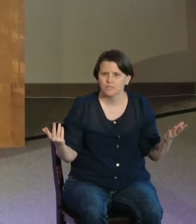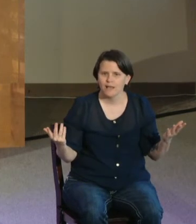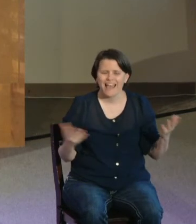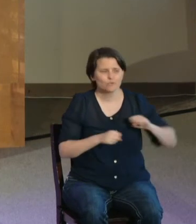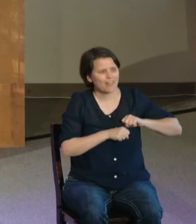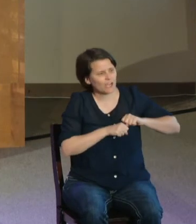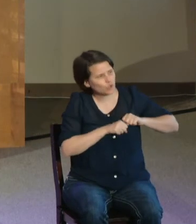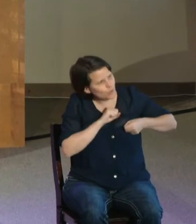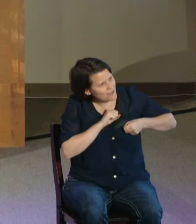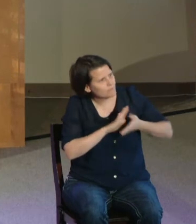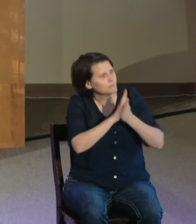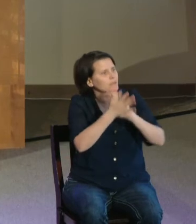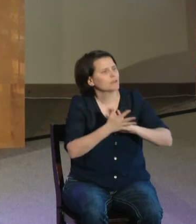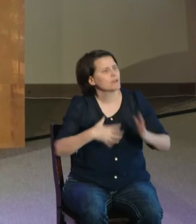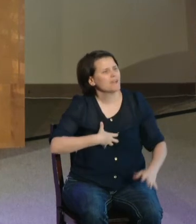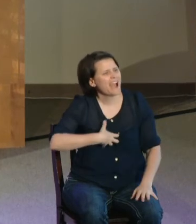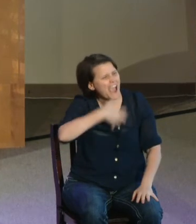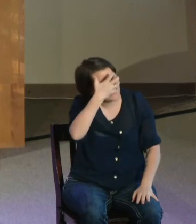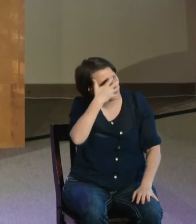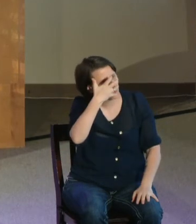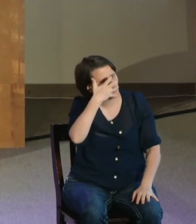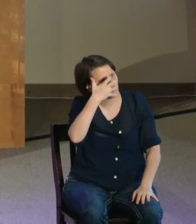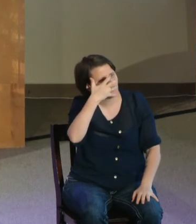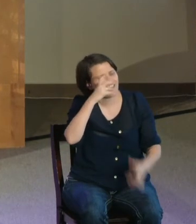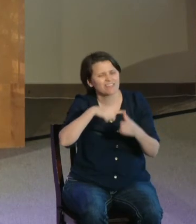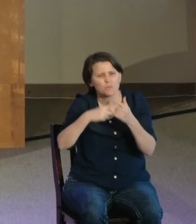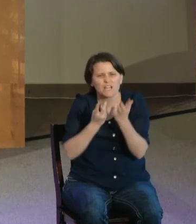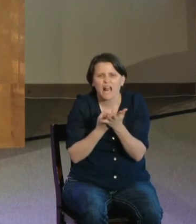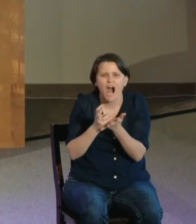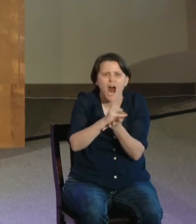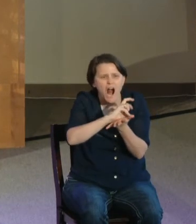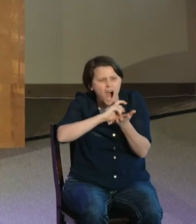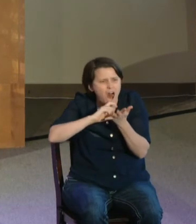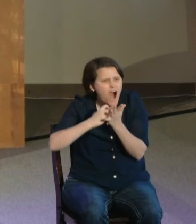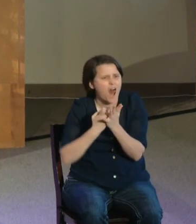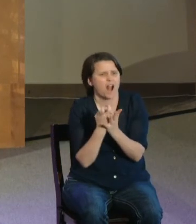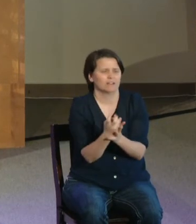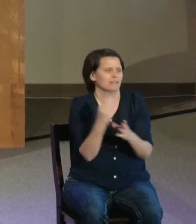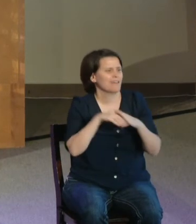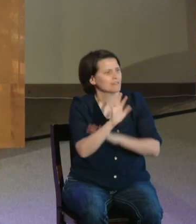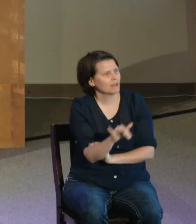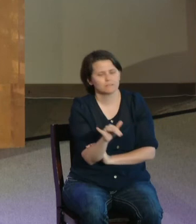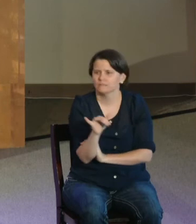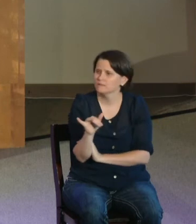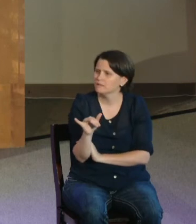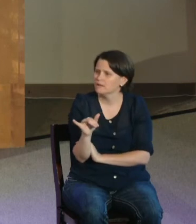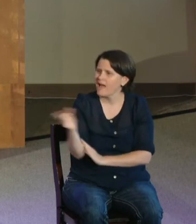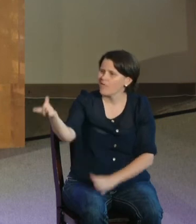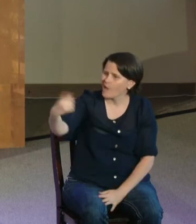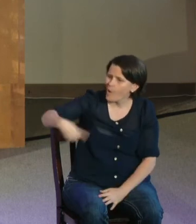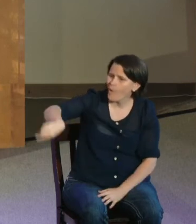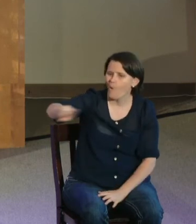turned it into anger, which we reveled in and at those people